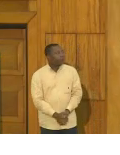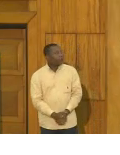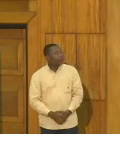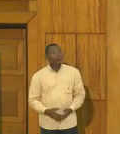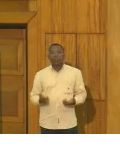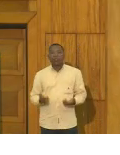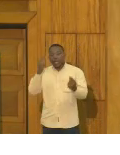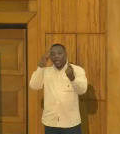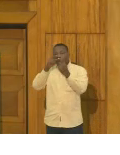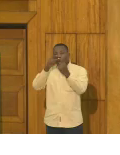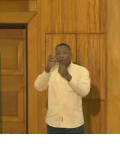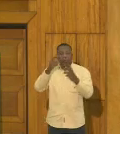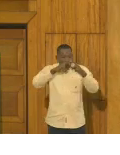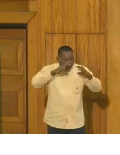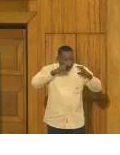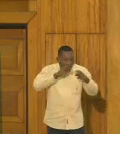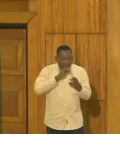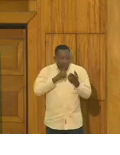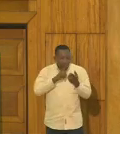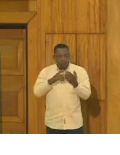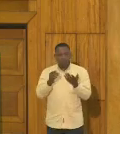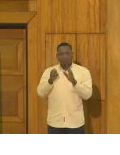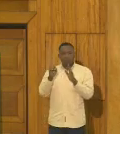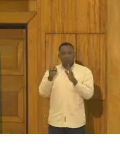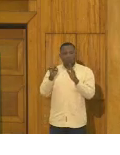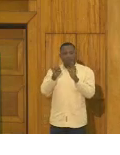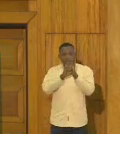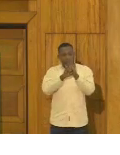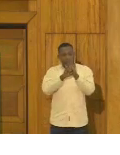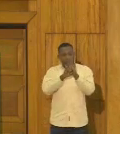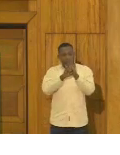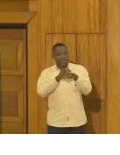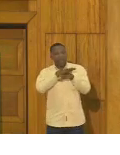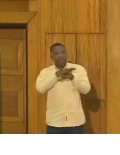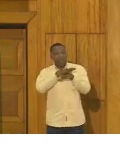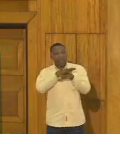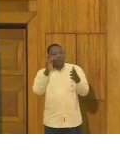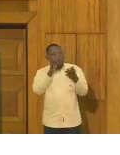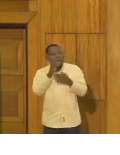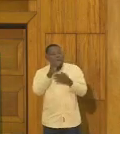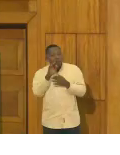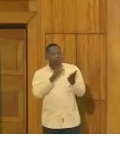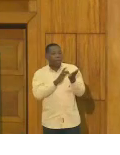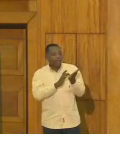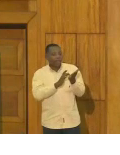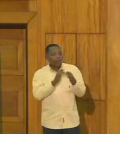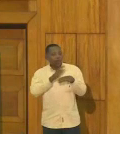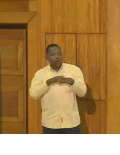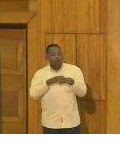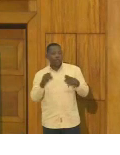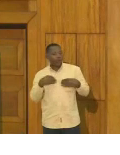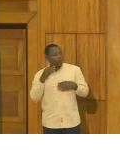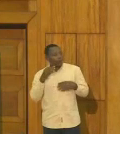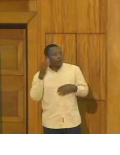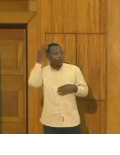The aim of this study is to determine the impact of vaccine characteristics on the acceptability of future HIV